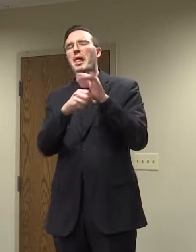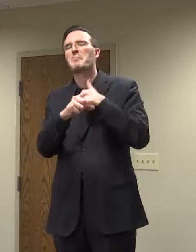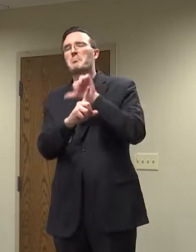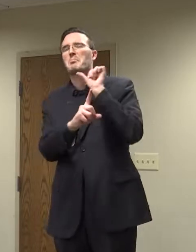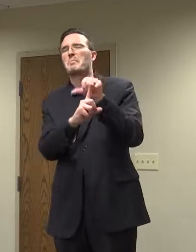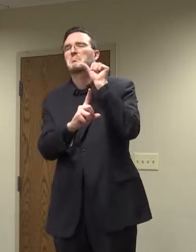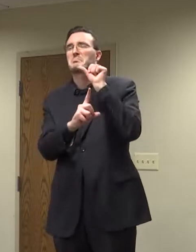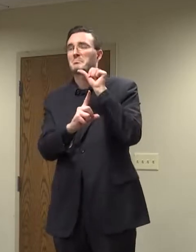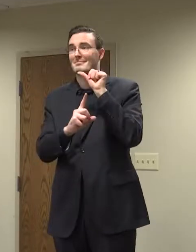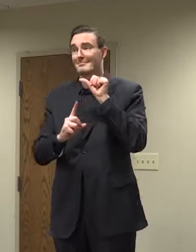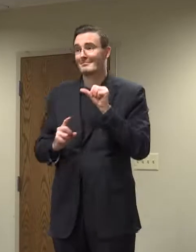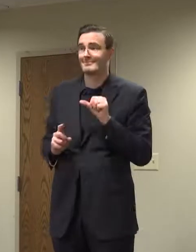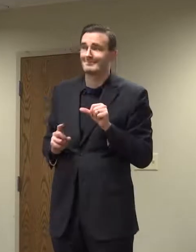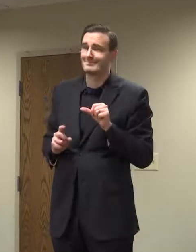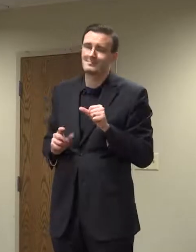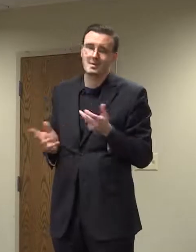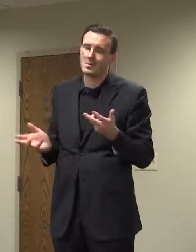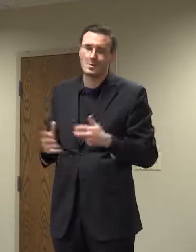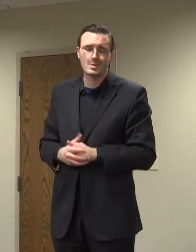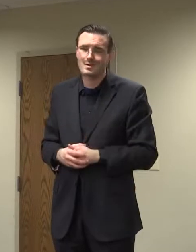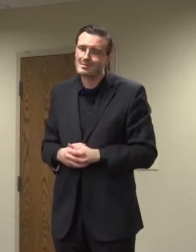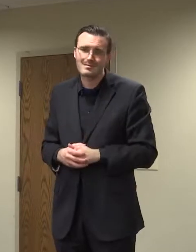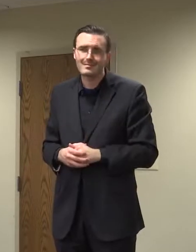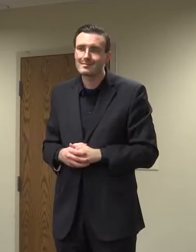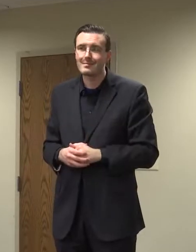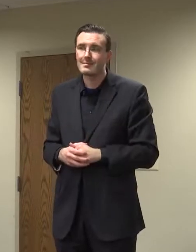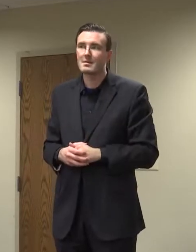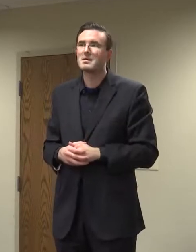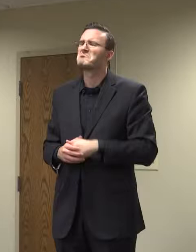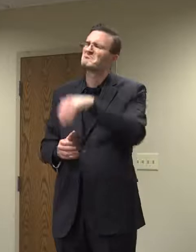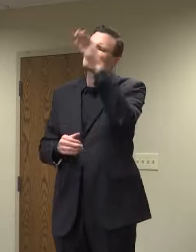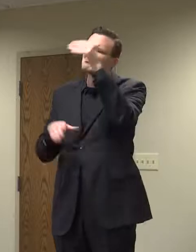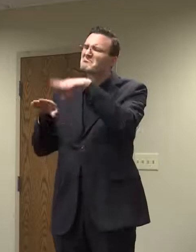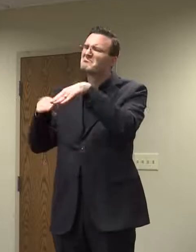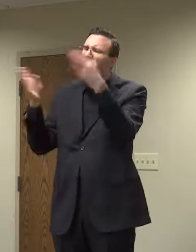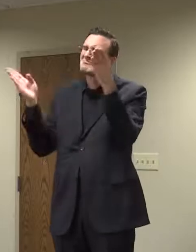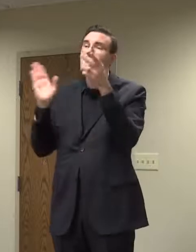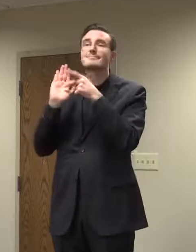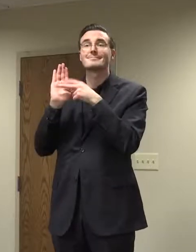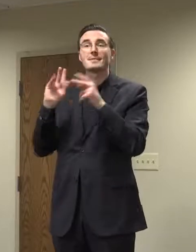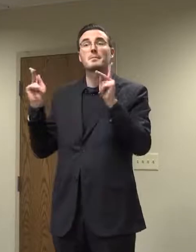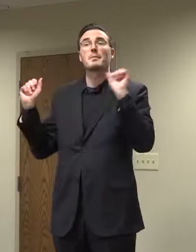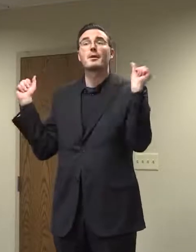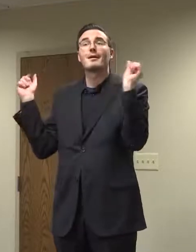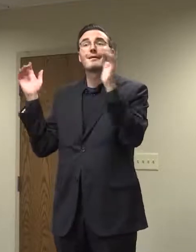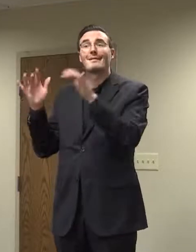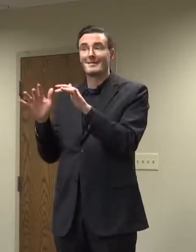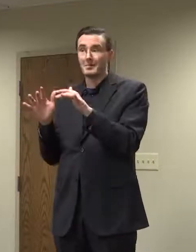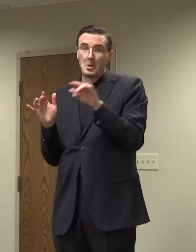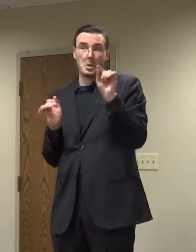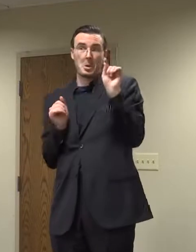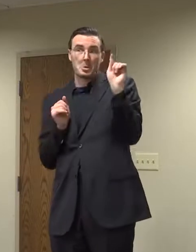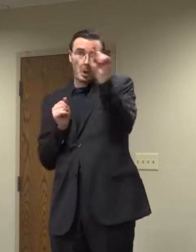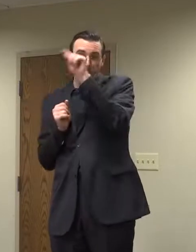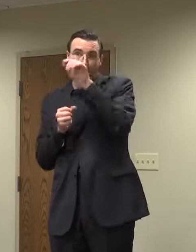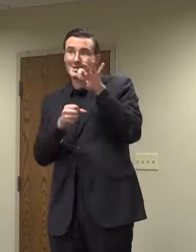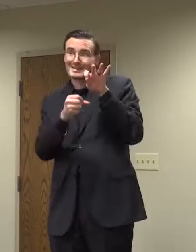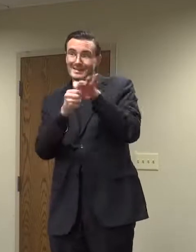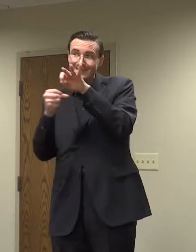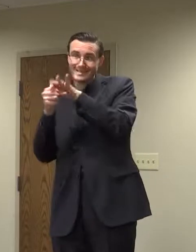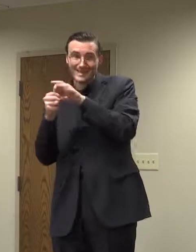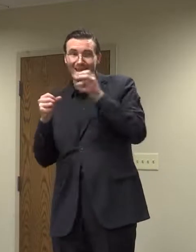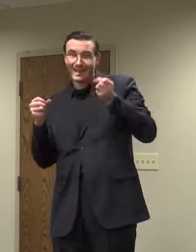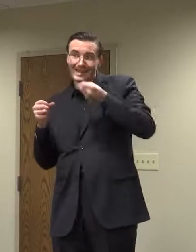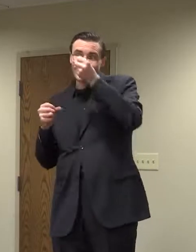right? Remaining open during all of this simply puts more individuals at risk, potentially the elected officials that you're going to include in